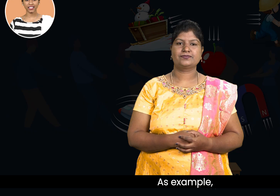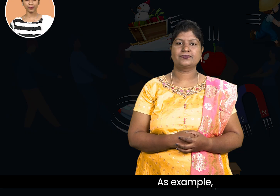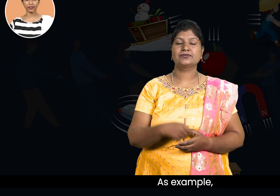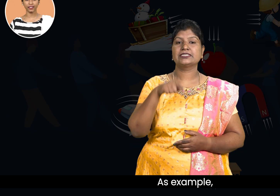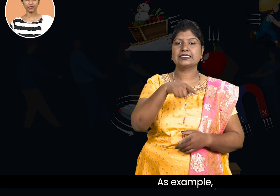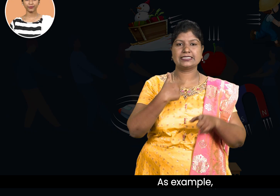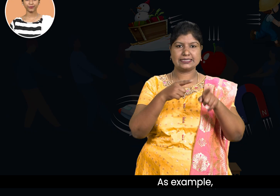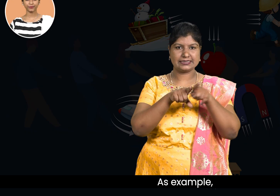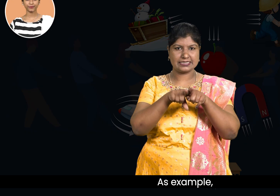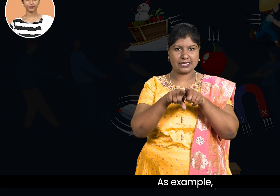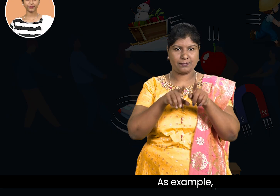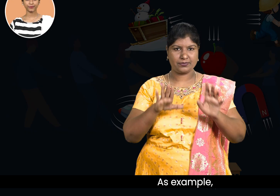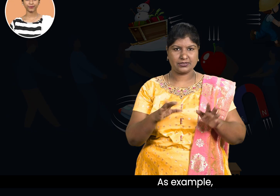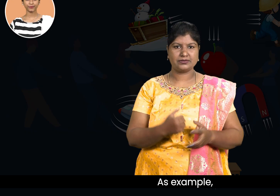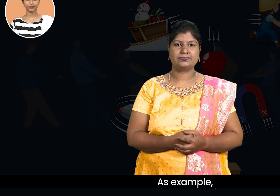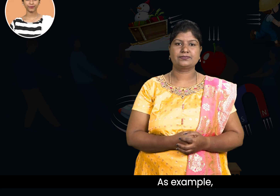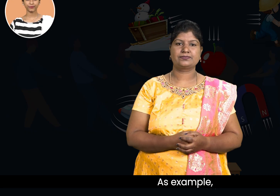As example,